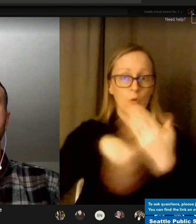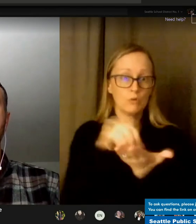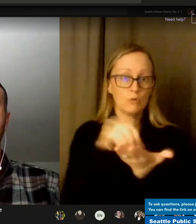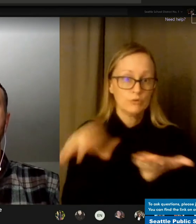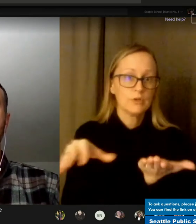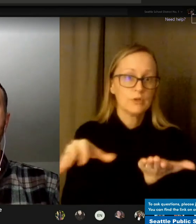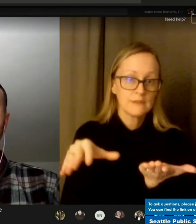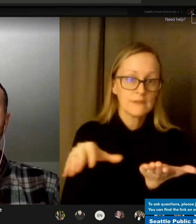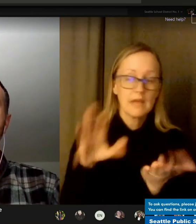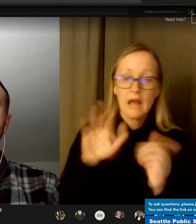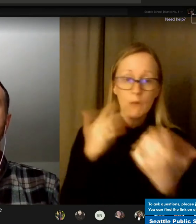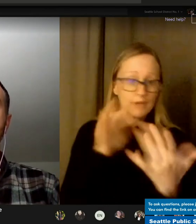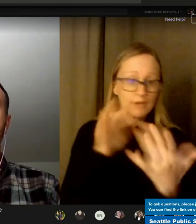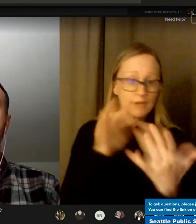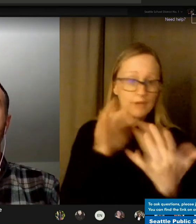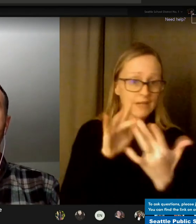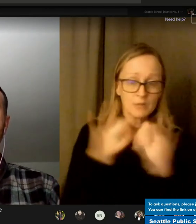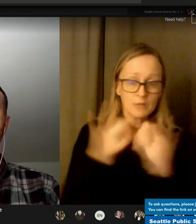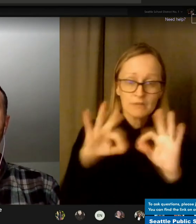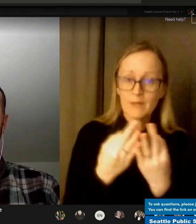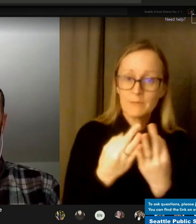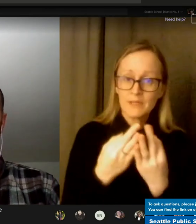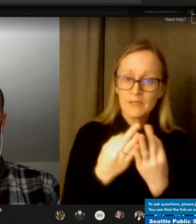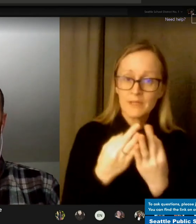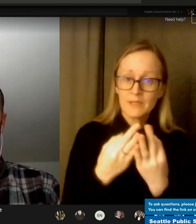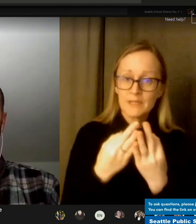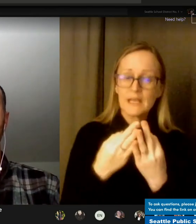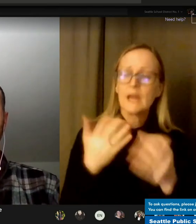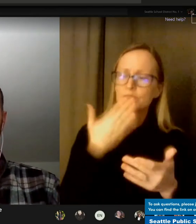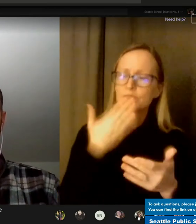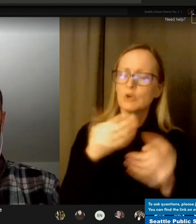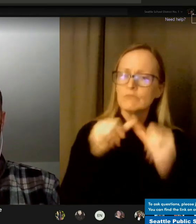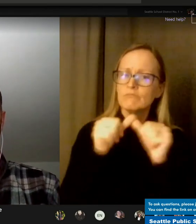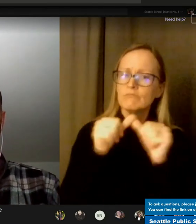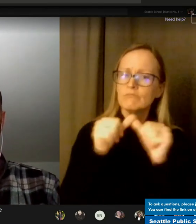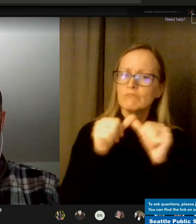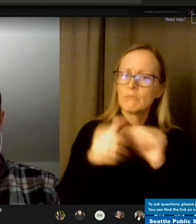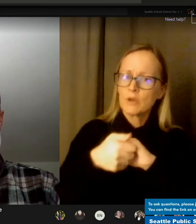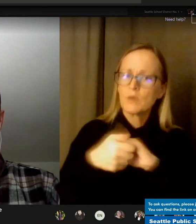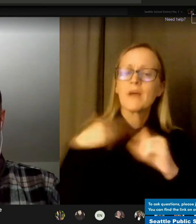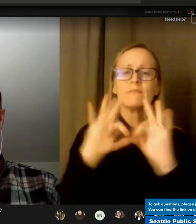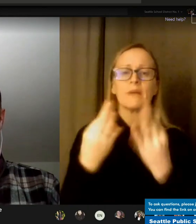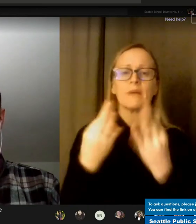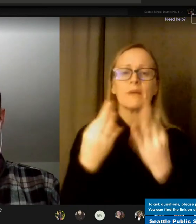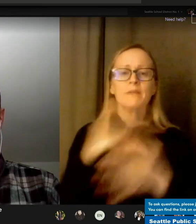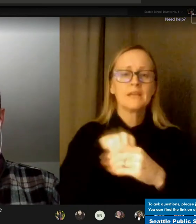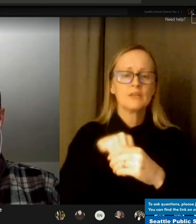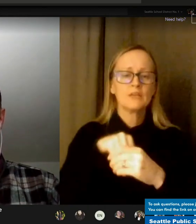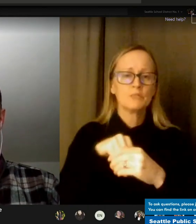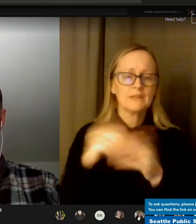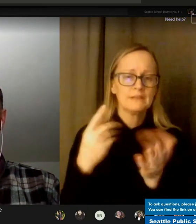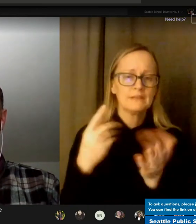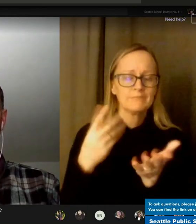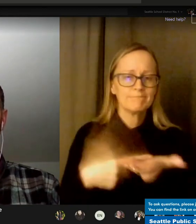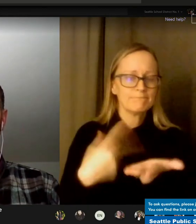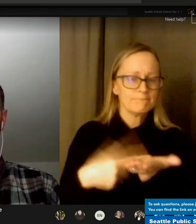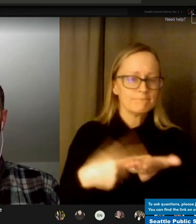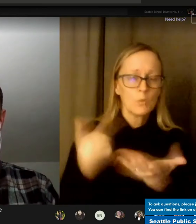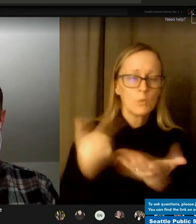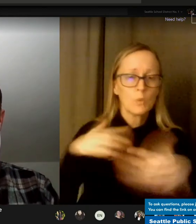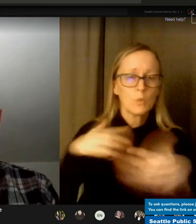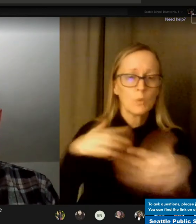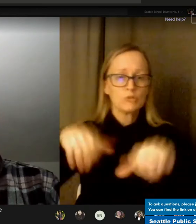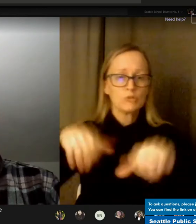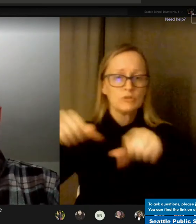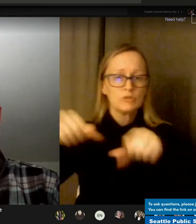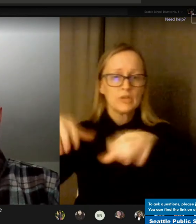with our families and ensure good partnership is in our ongoing family engagement sessions. With community partners, we hosted 6 community forums. We